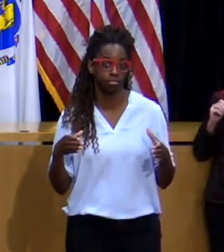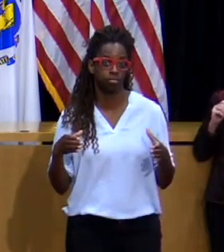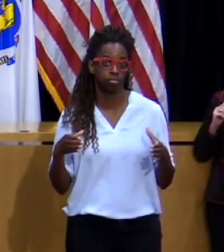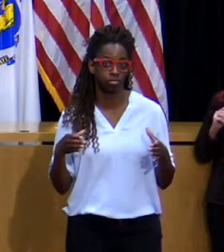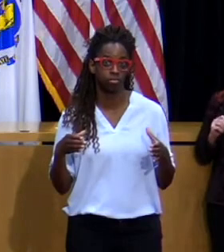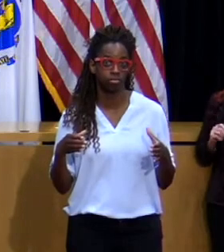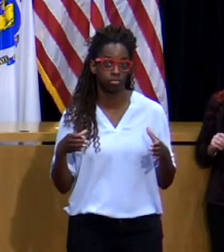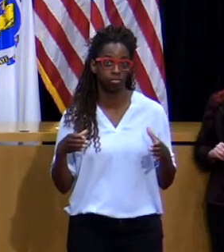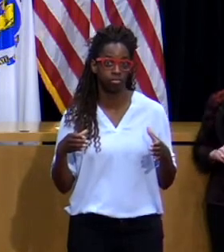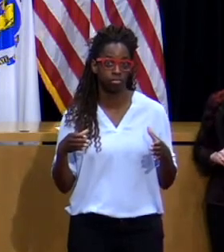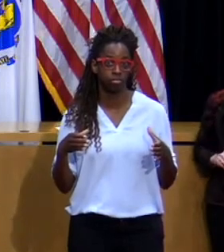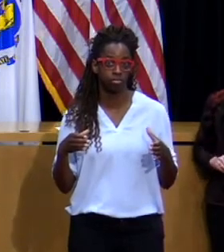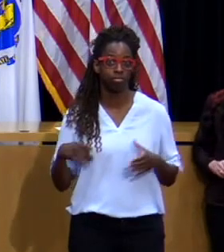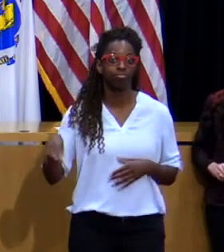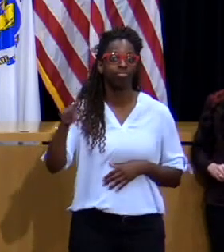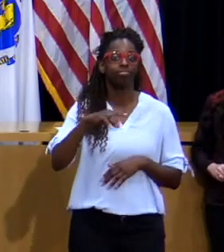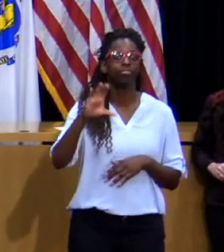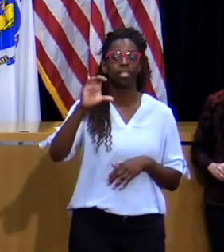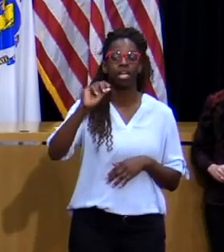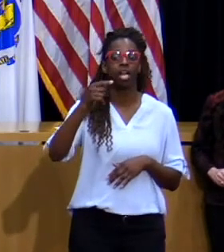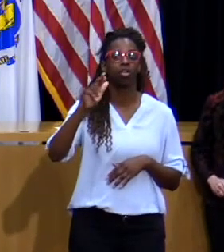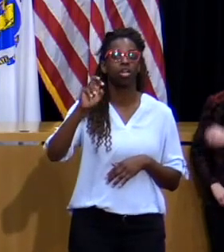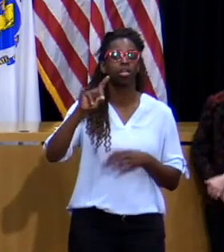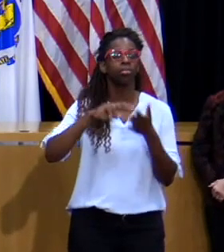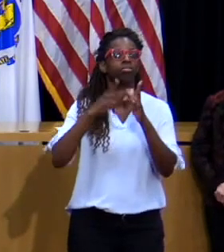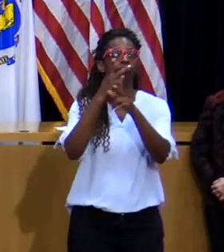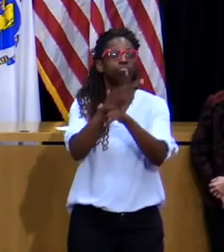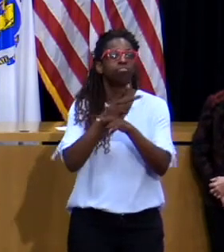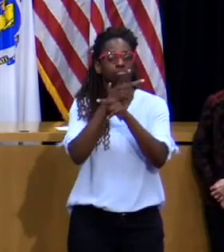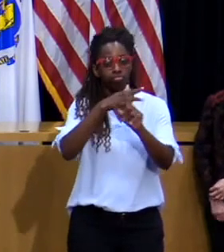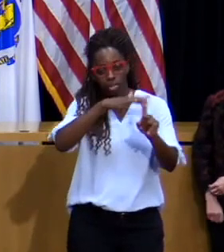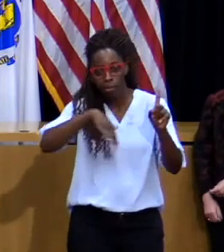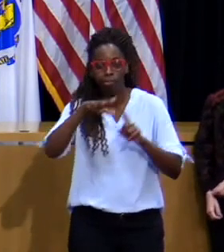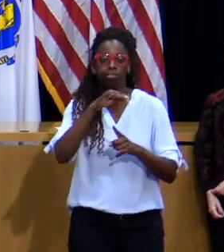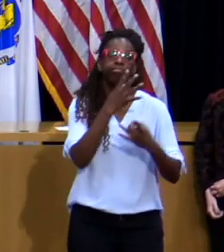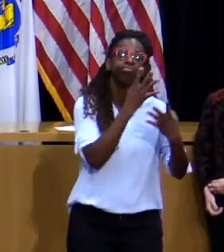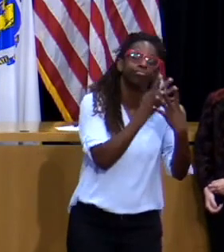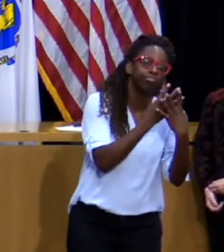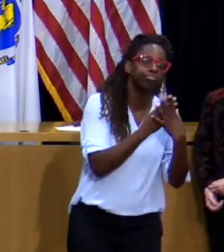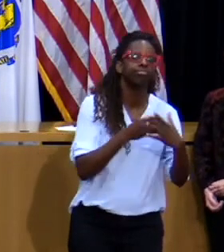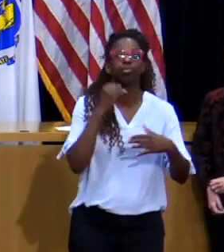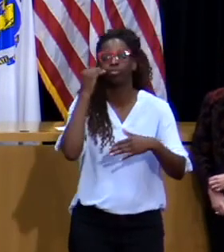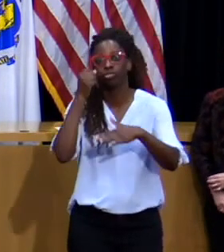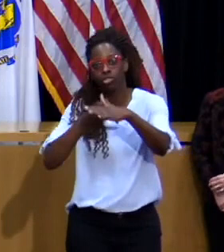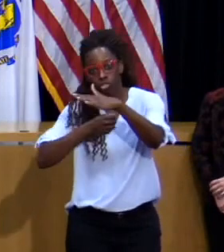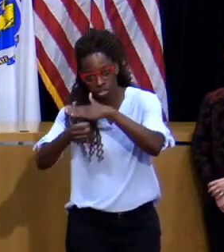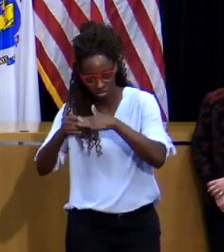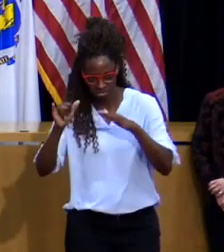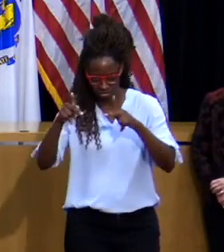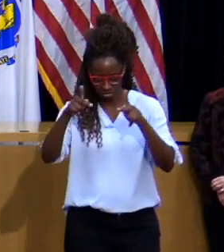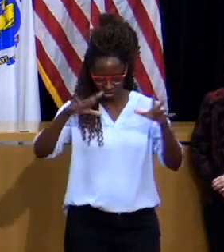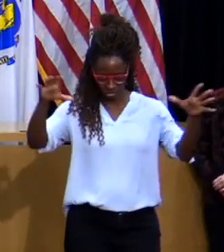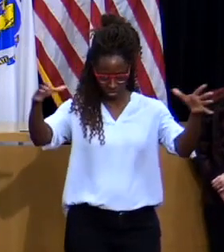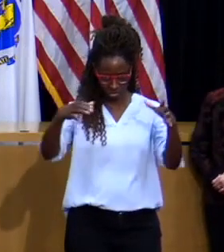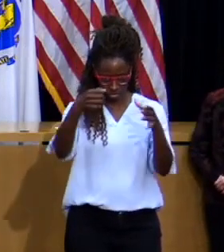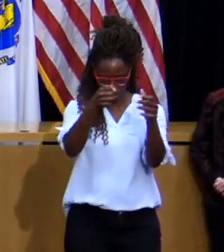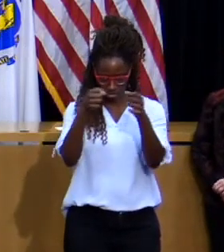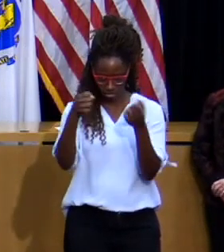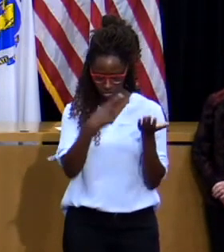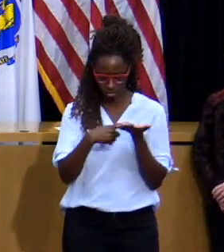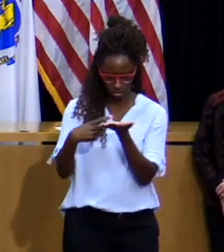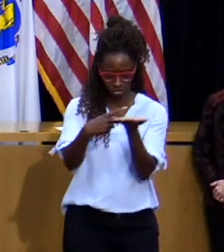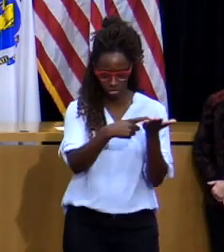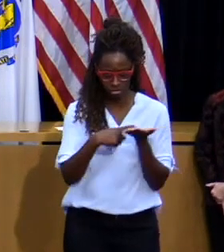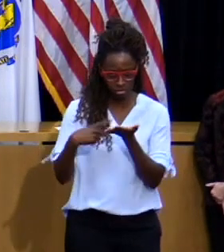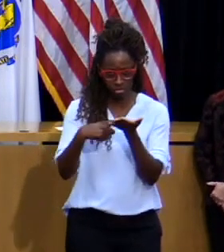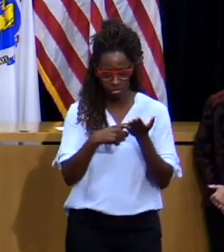individuals are closely together, we know are a documented risk factor, not just for a single individual, but for large populations being exposed to